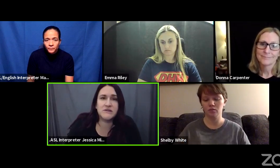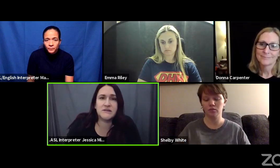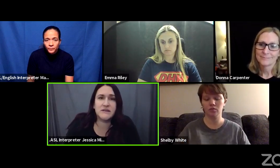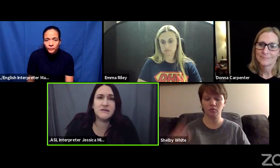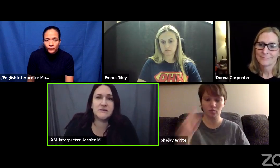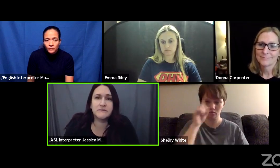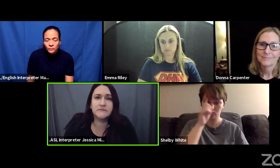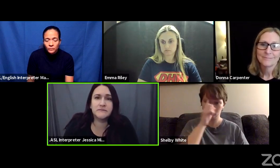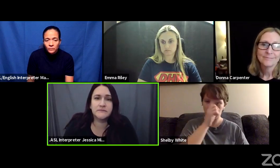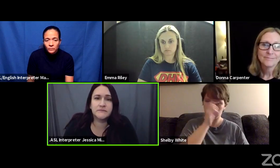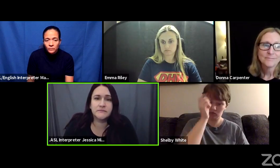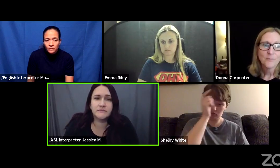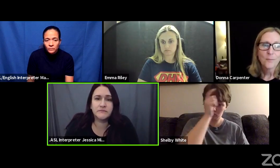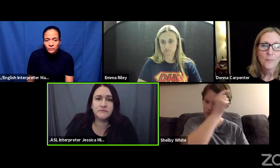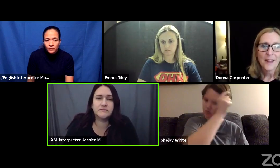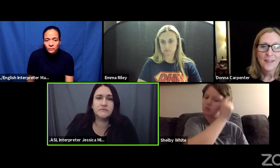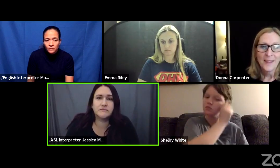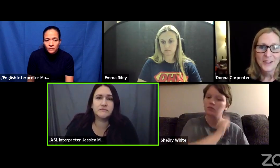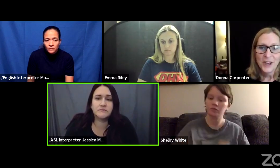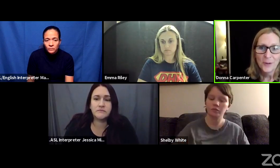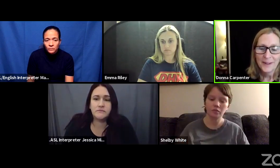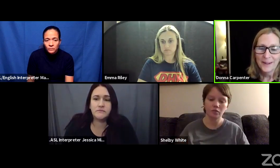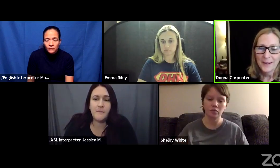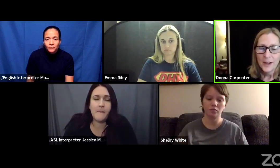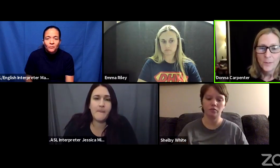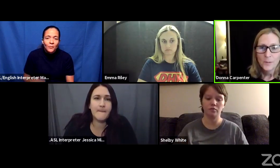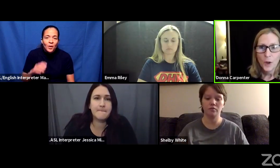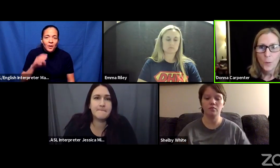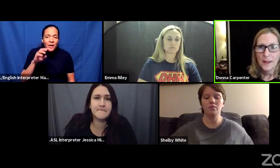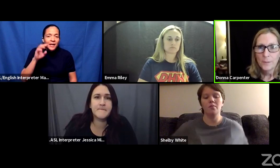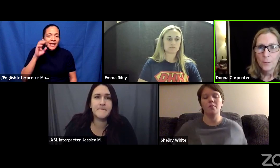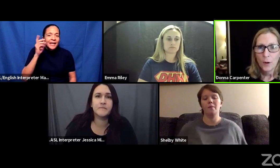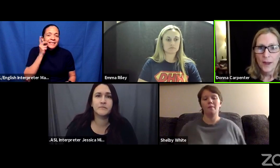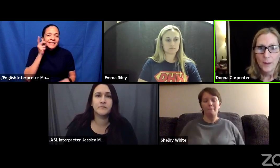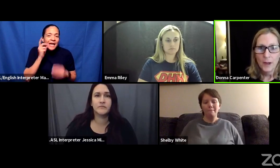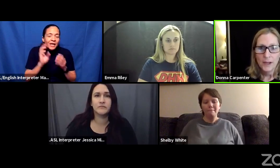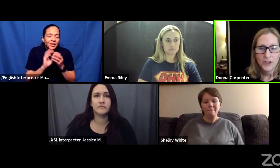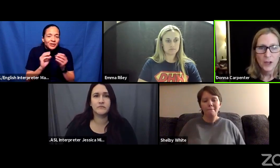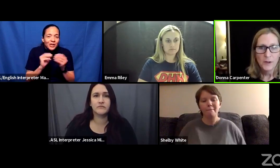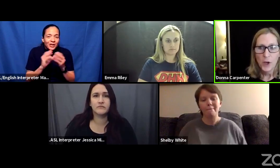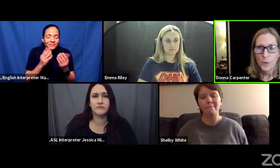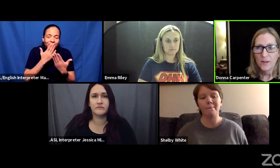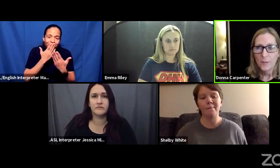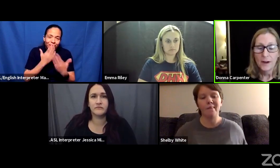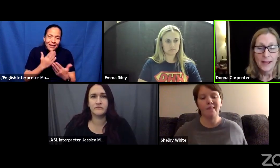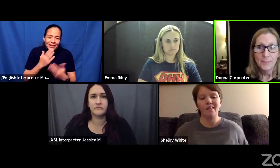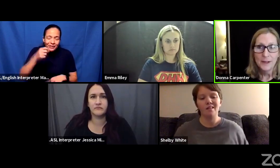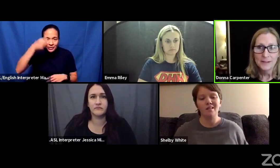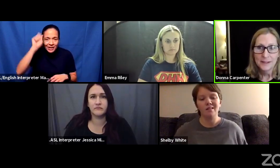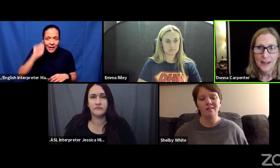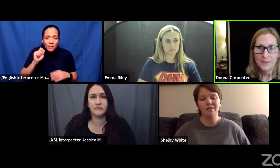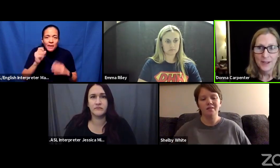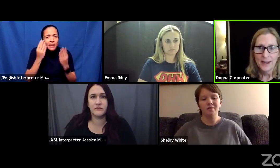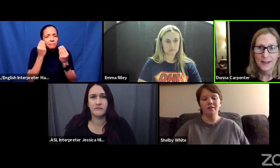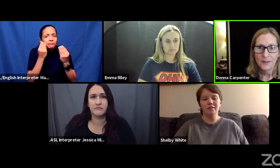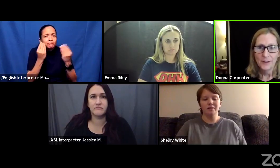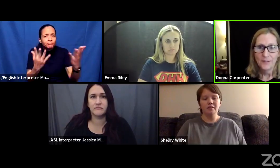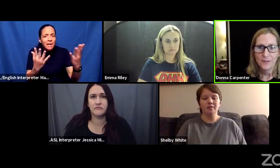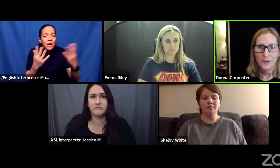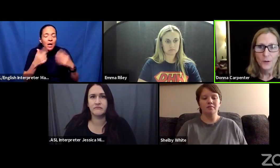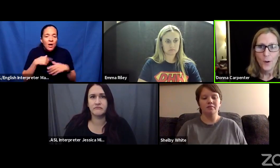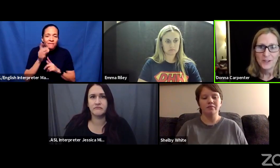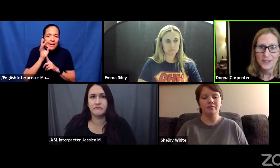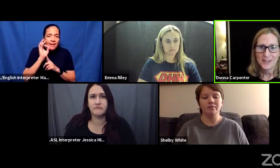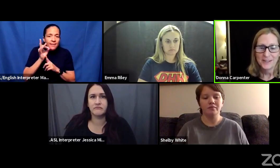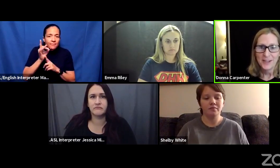dog agencies. Thanks, Shelby. So I want to let both Emma and Shelby know we have about 8 minutes left. I have